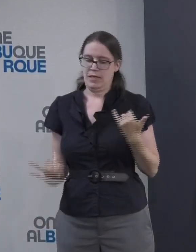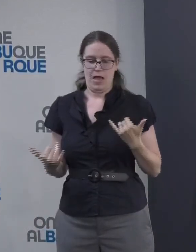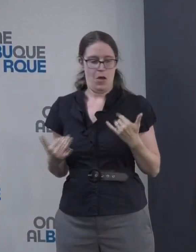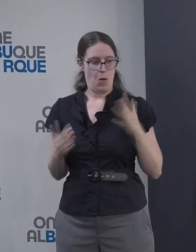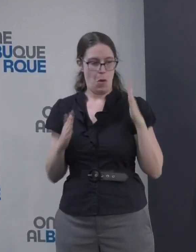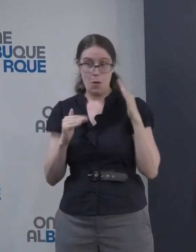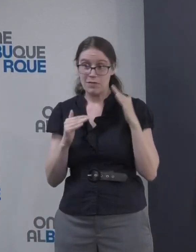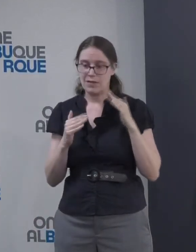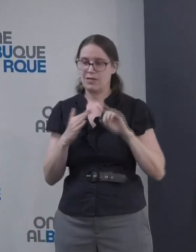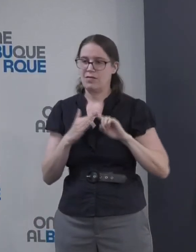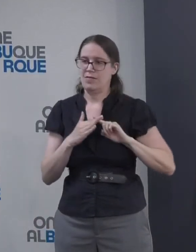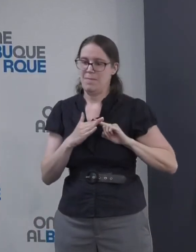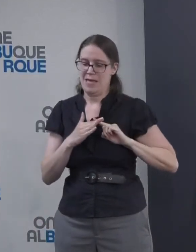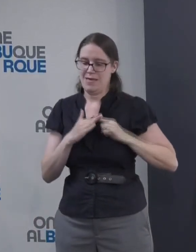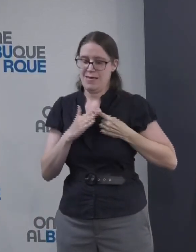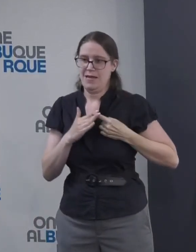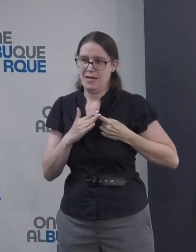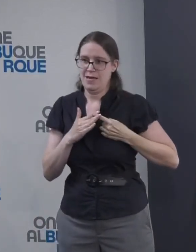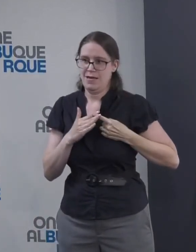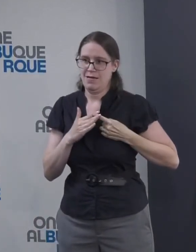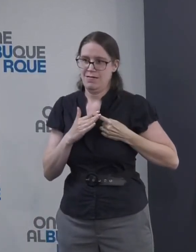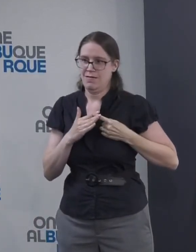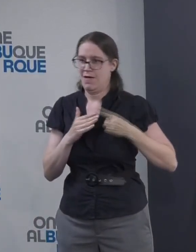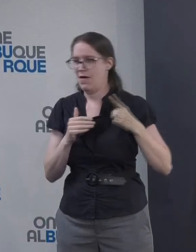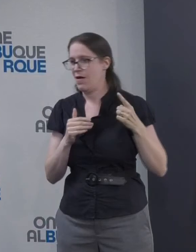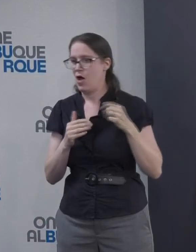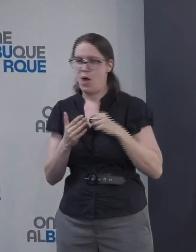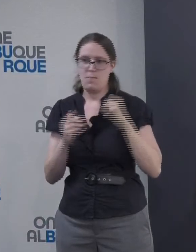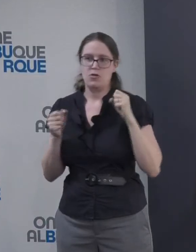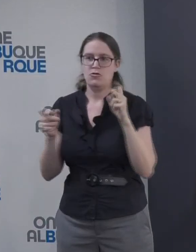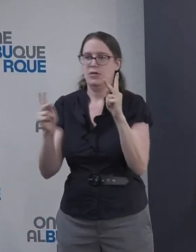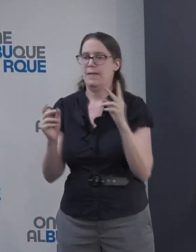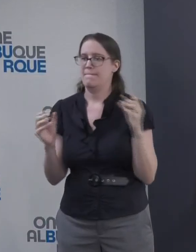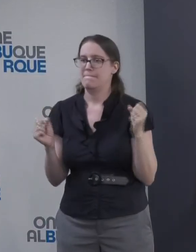of several opportunities that are going to come the Metro's way.